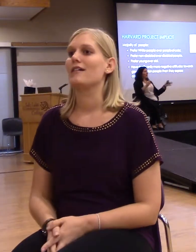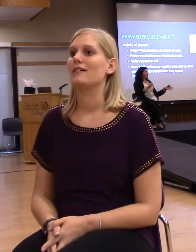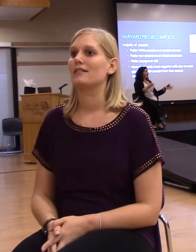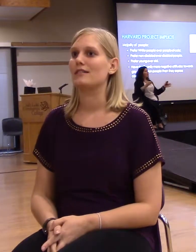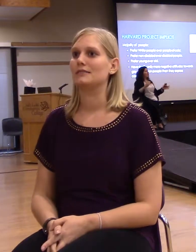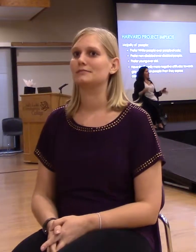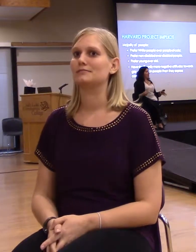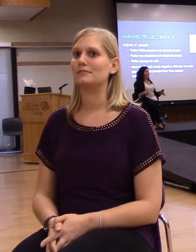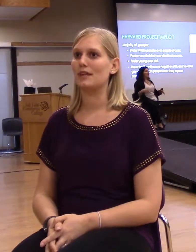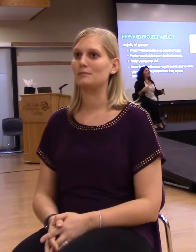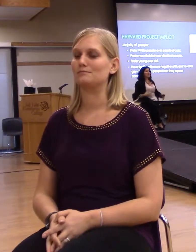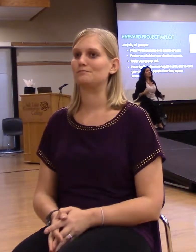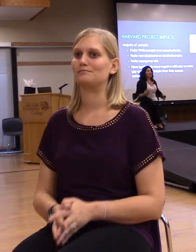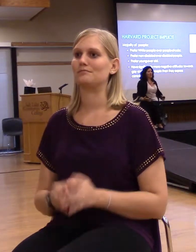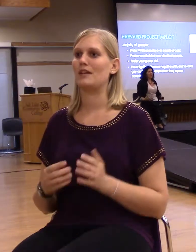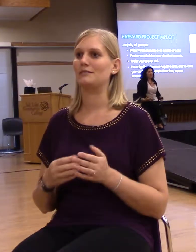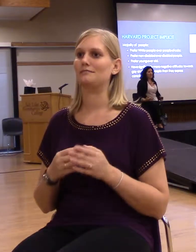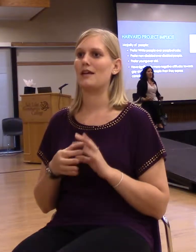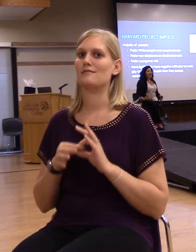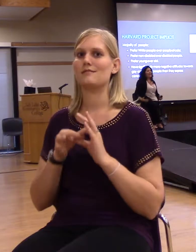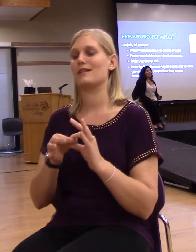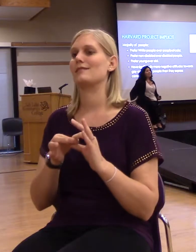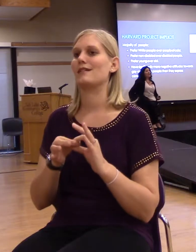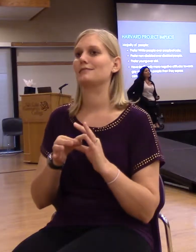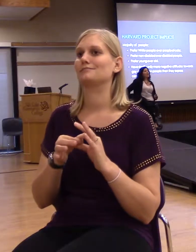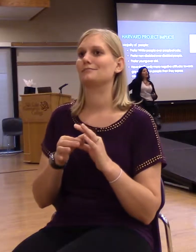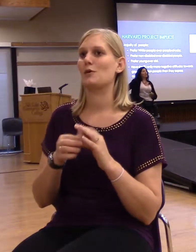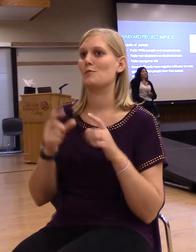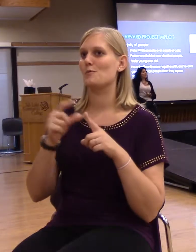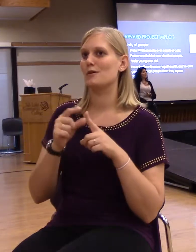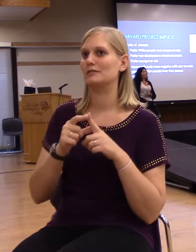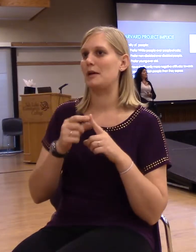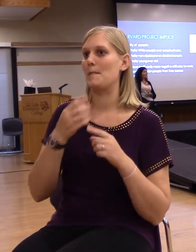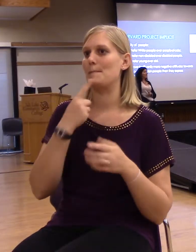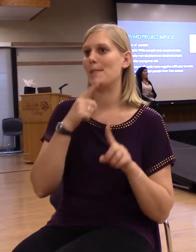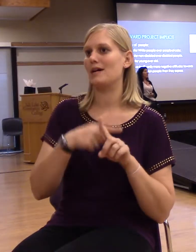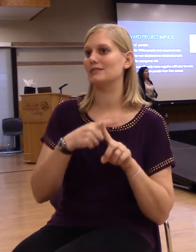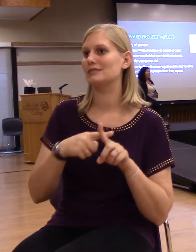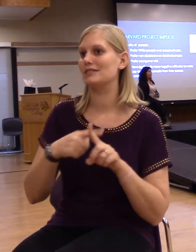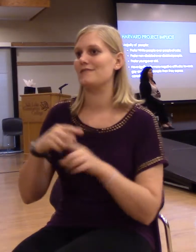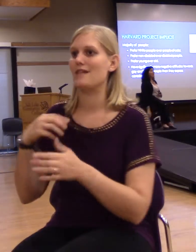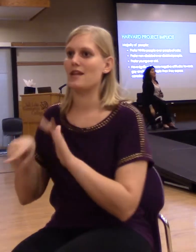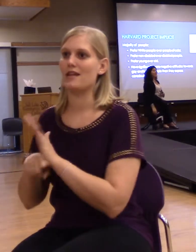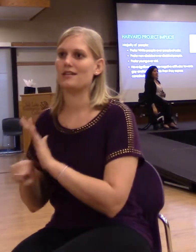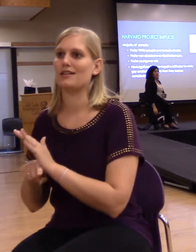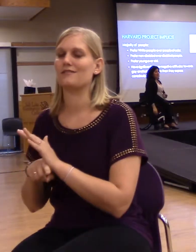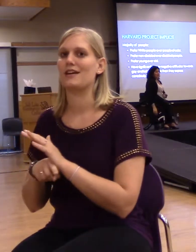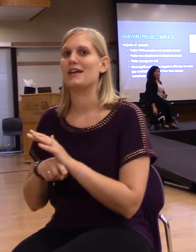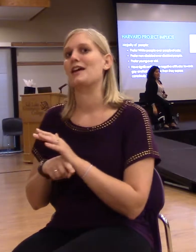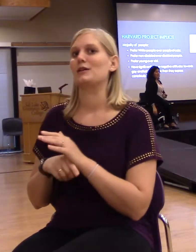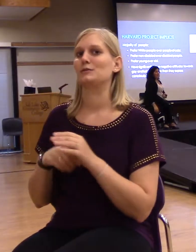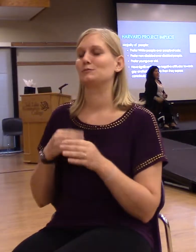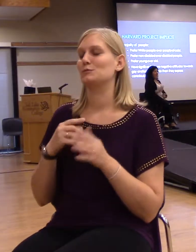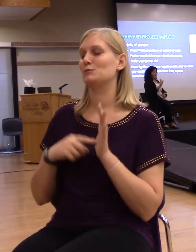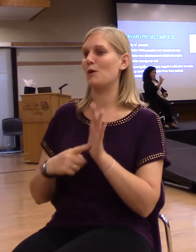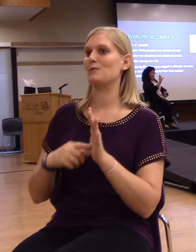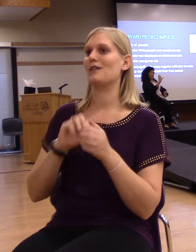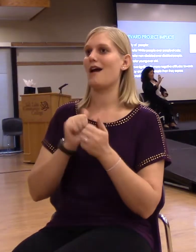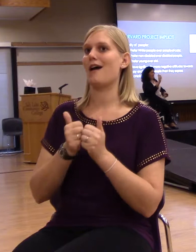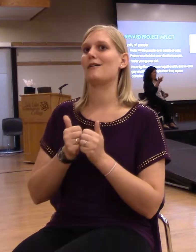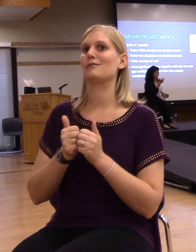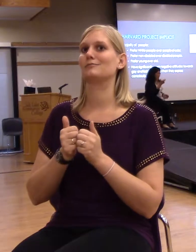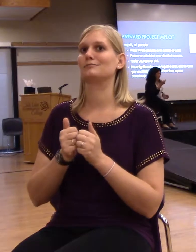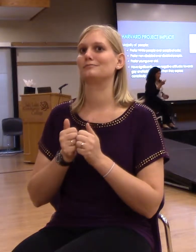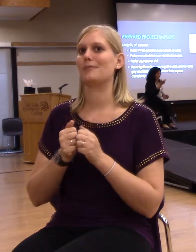you positive or negative associations. And they measure how quickly you associate the positive with the dominant, and then